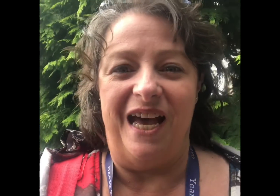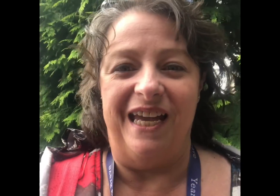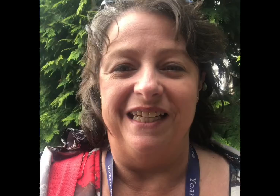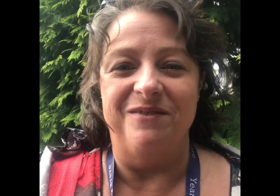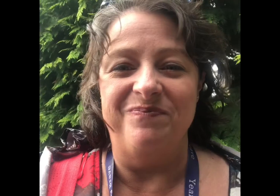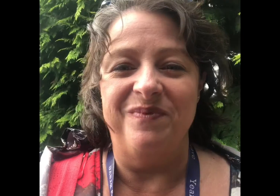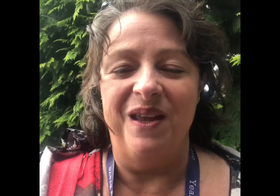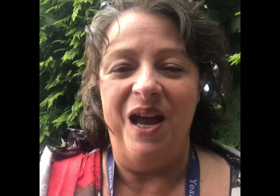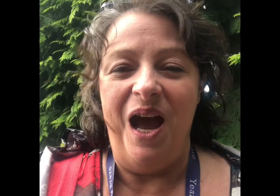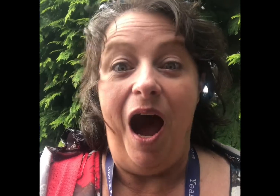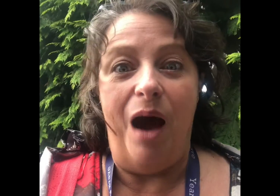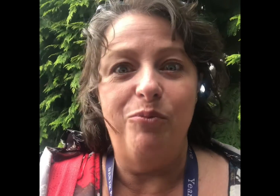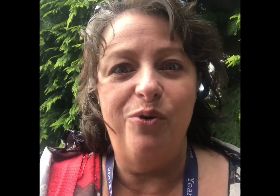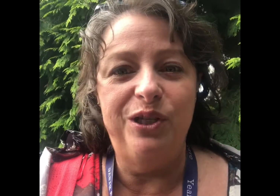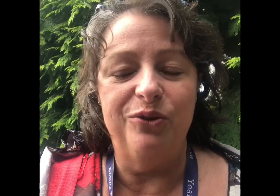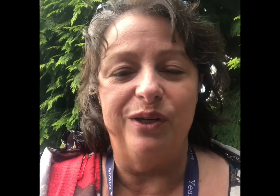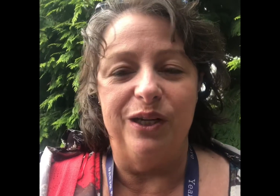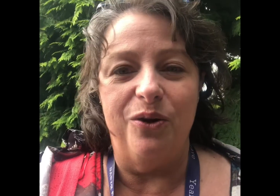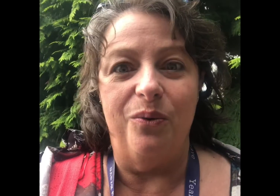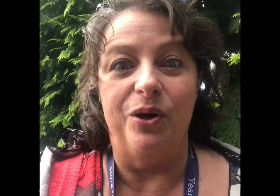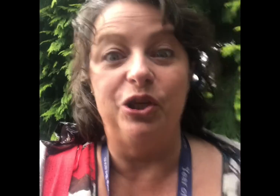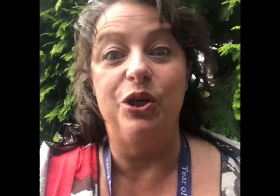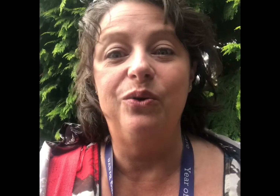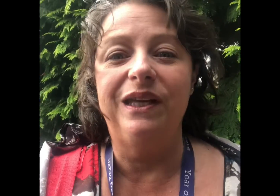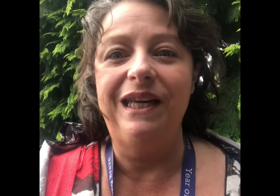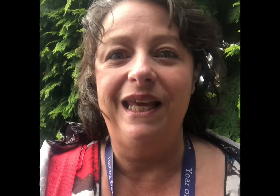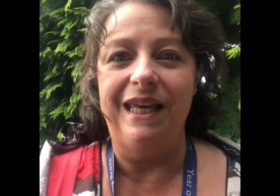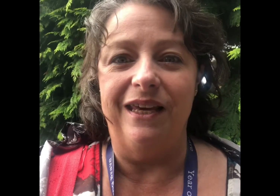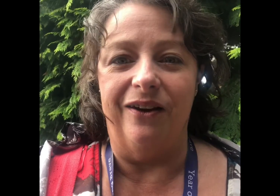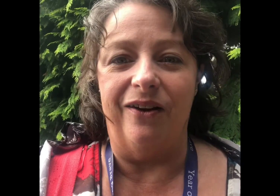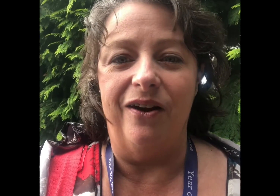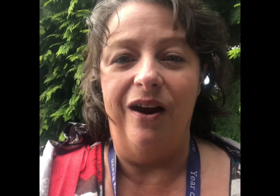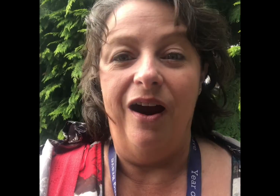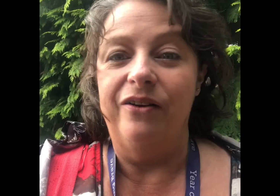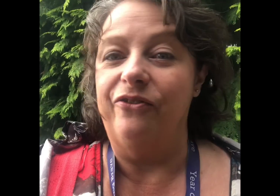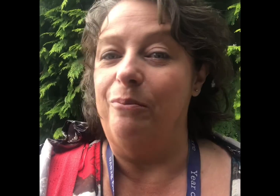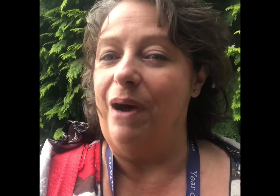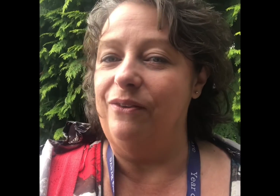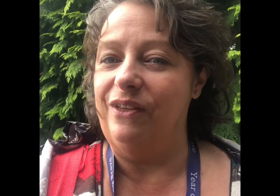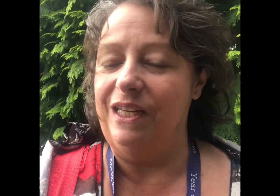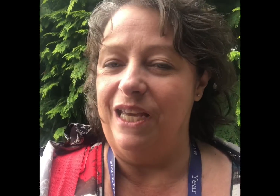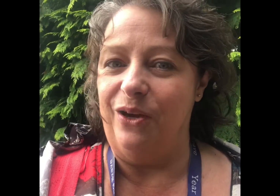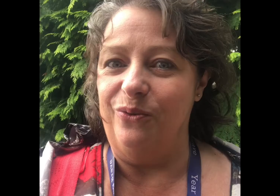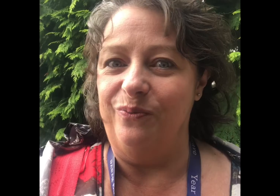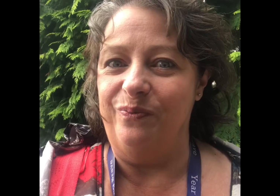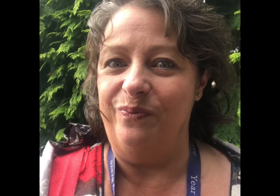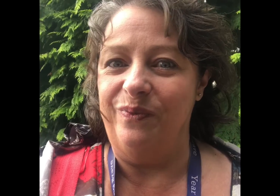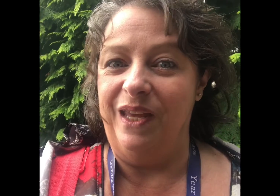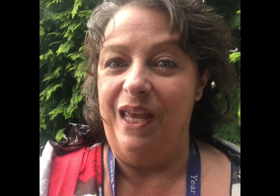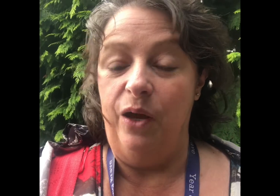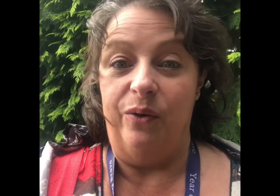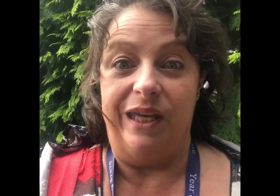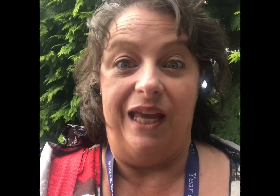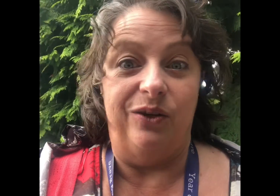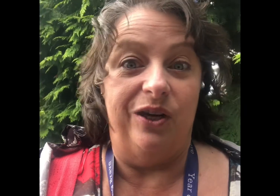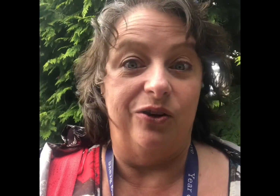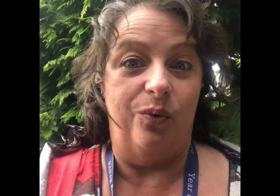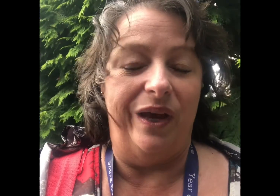outside. I'm wondering what you can hear from my video. Can you hear the